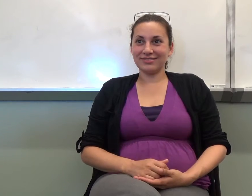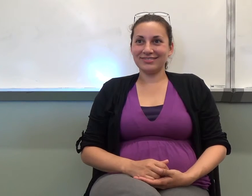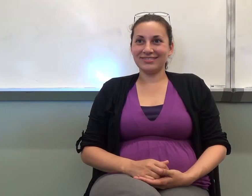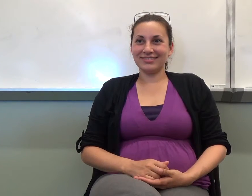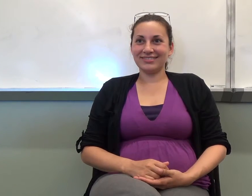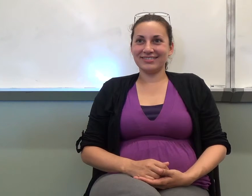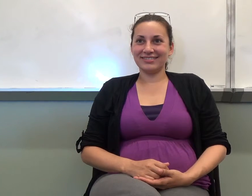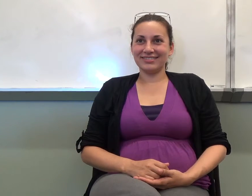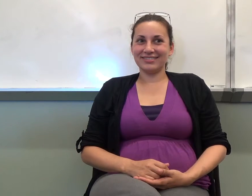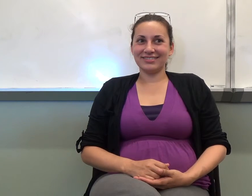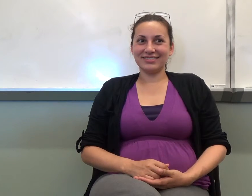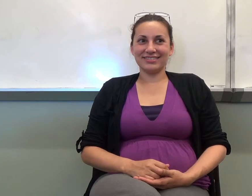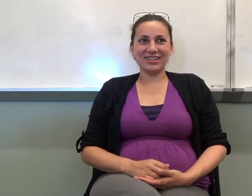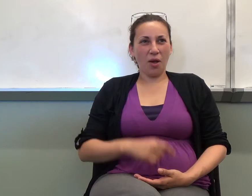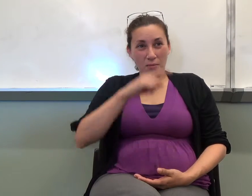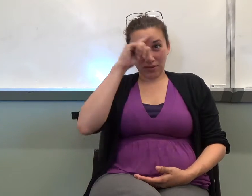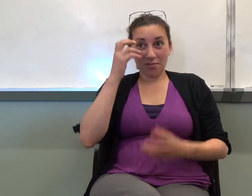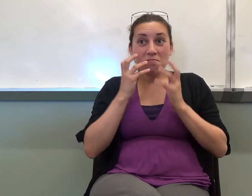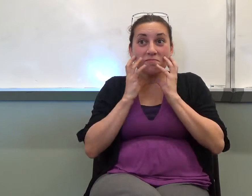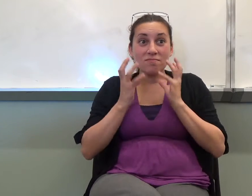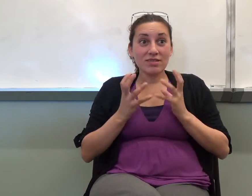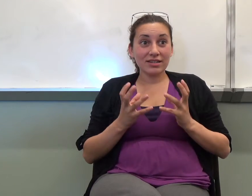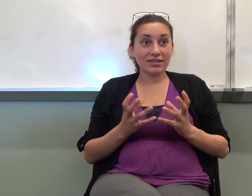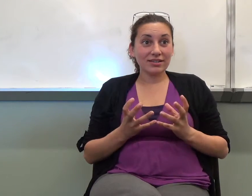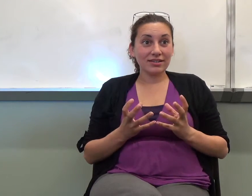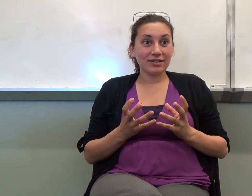and we'll draw a line like this to start